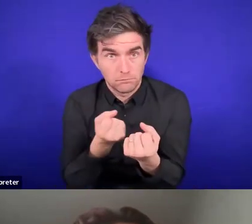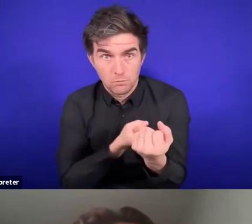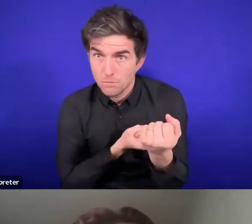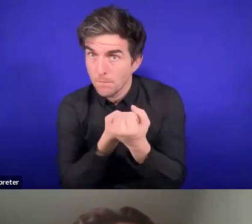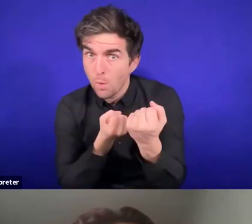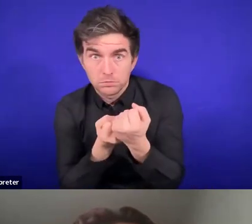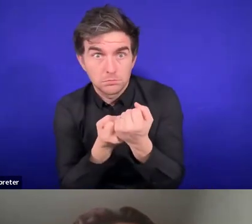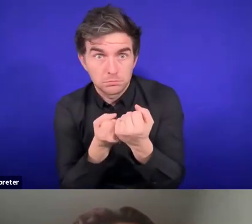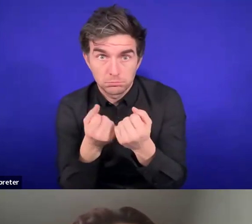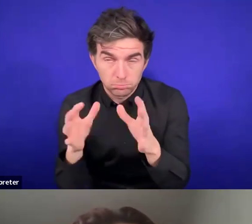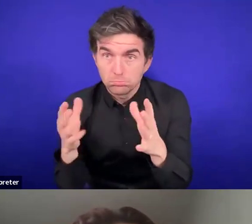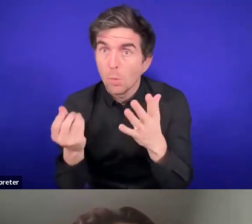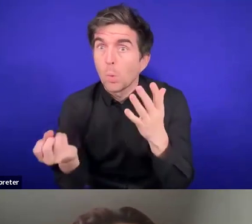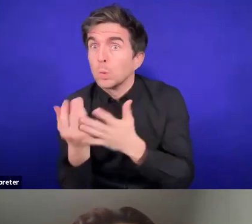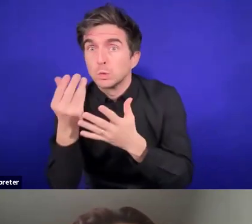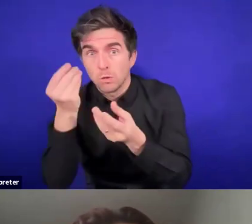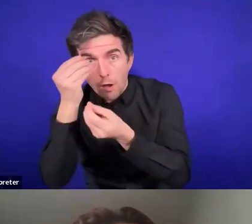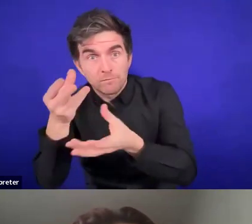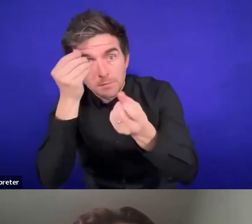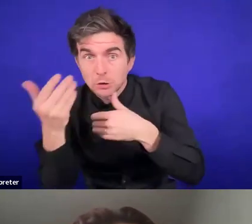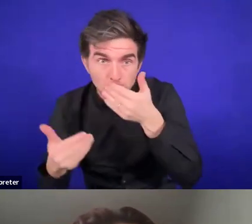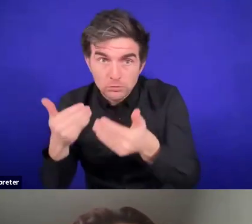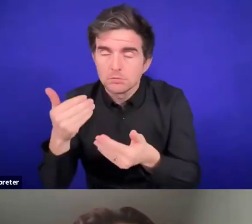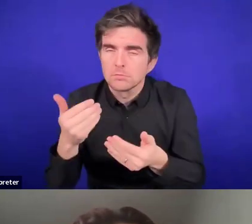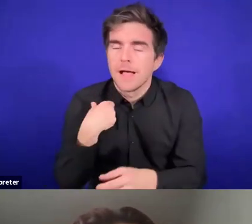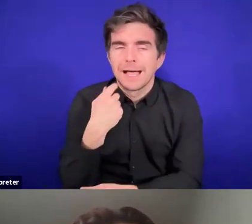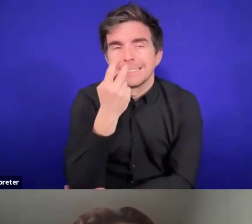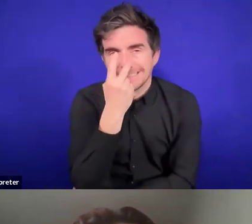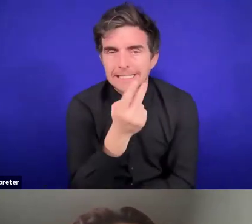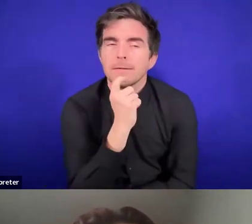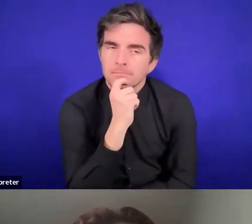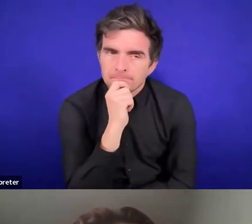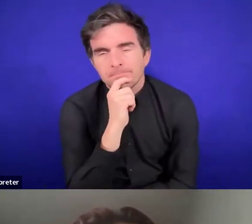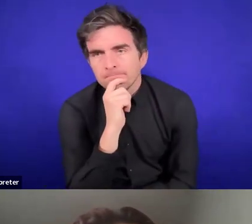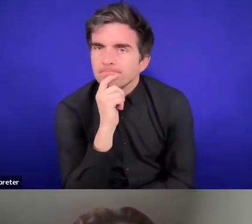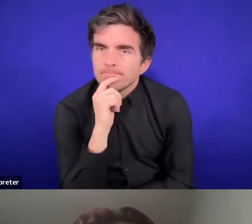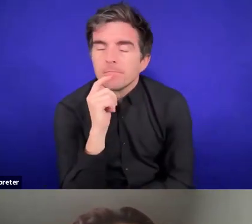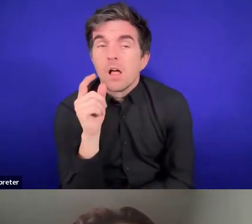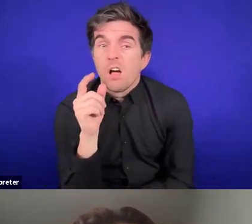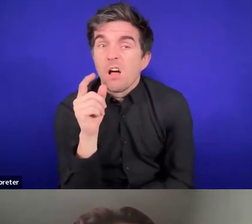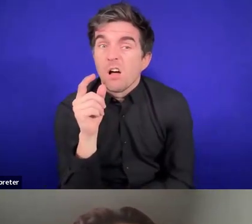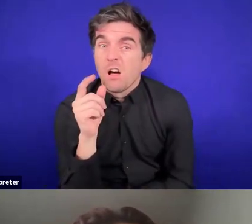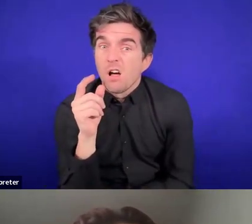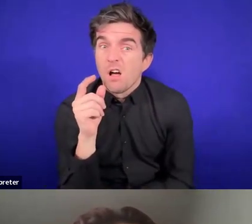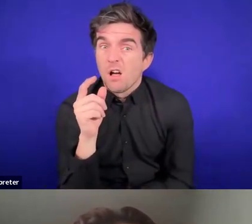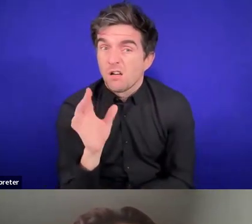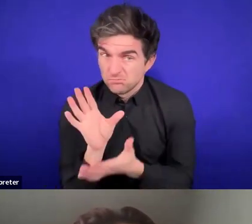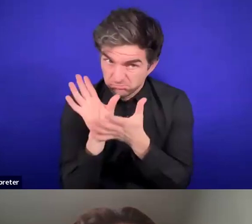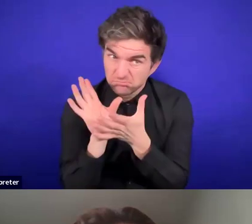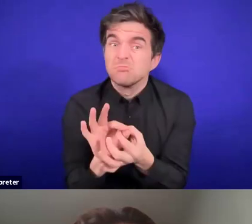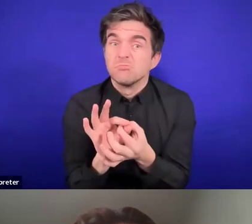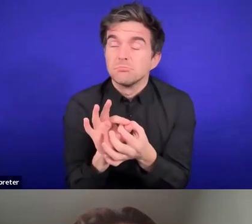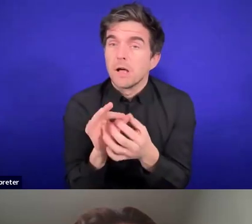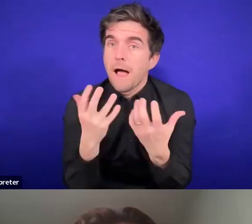terms of what are the challenges in terms of, you know, financing. And yes, that I think this is another aspect. I think in terms